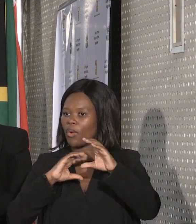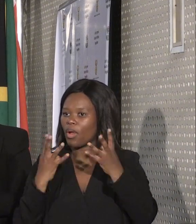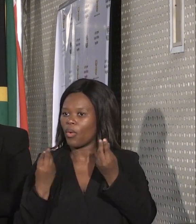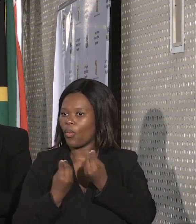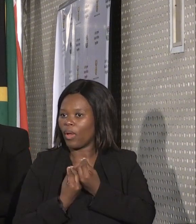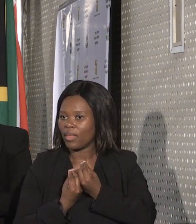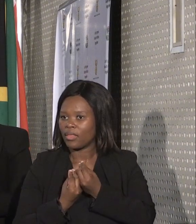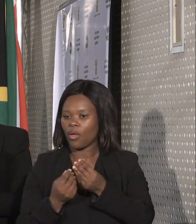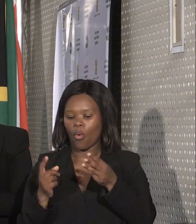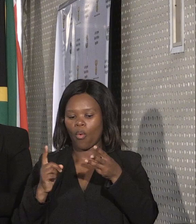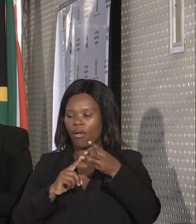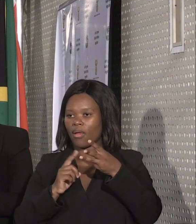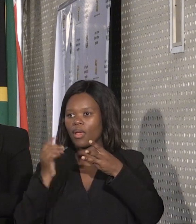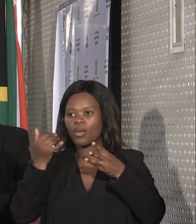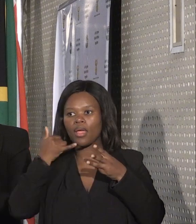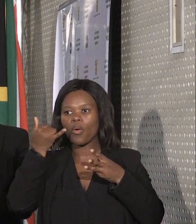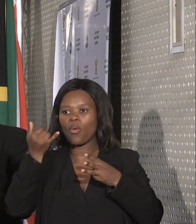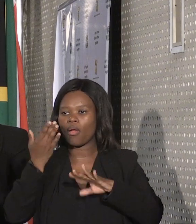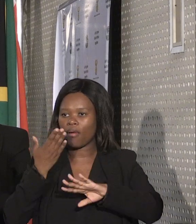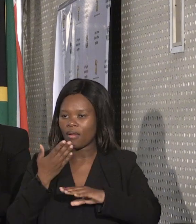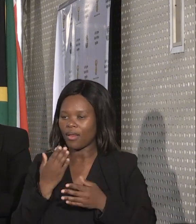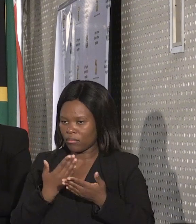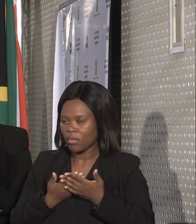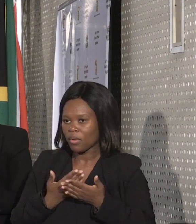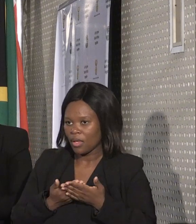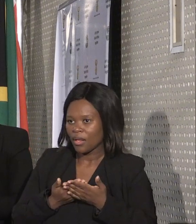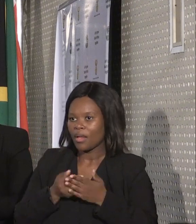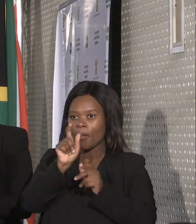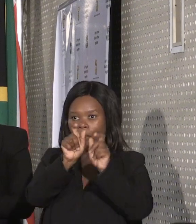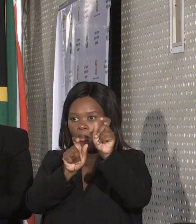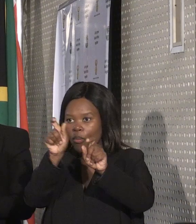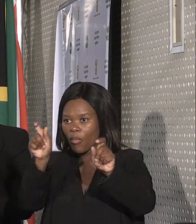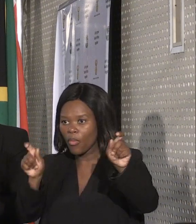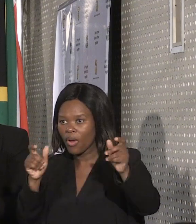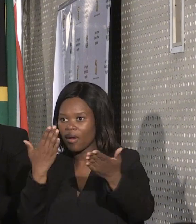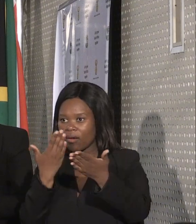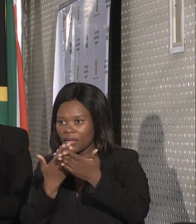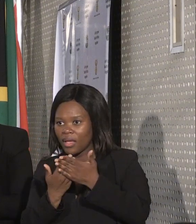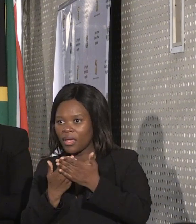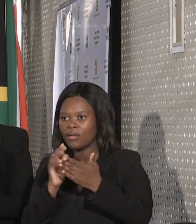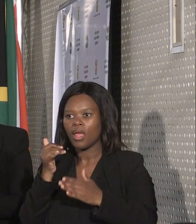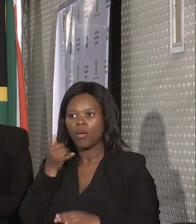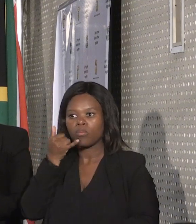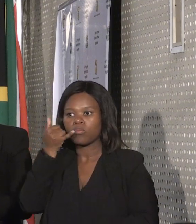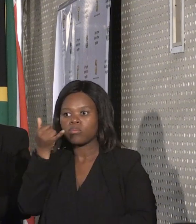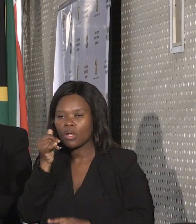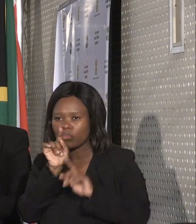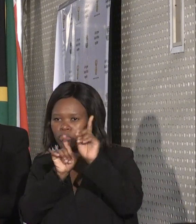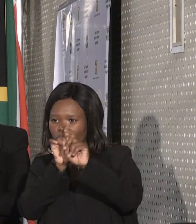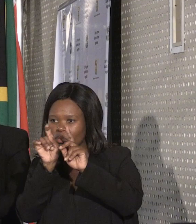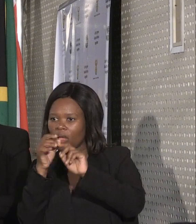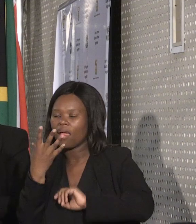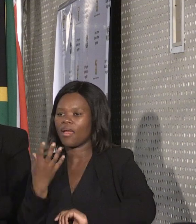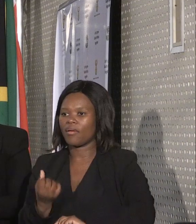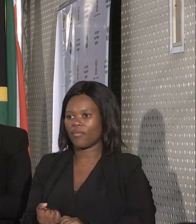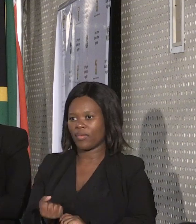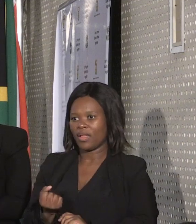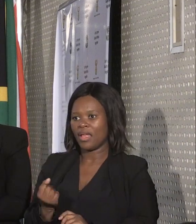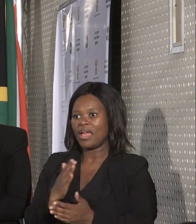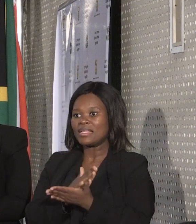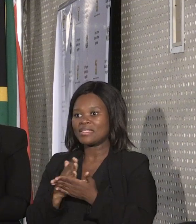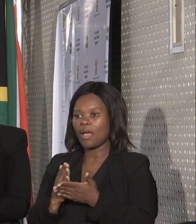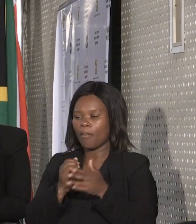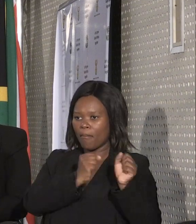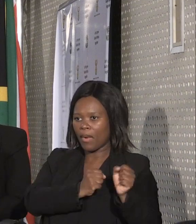provided the capability of a call, so that we allow people to do a balance inquiry if they need to, but also those who might have